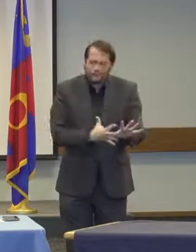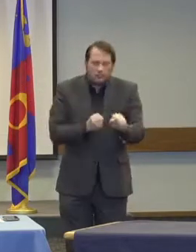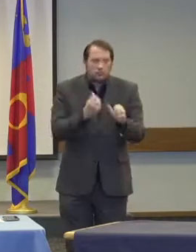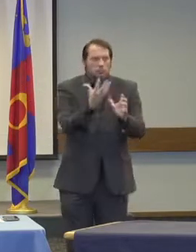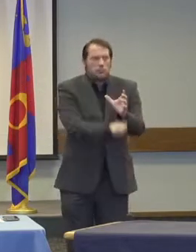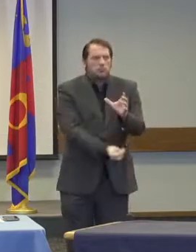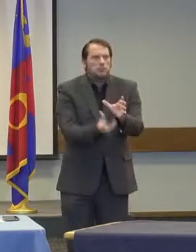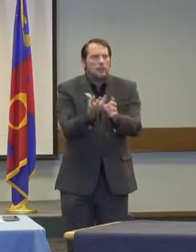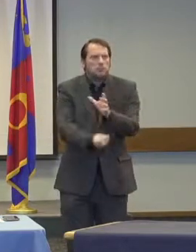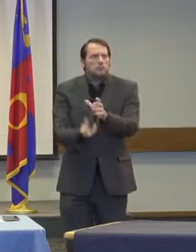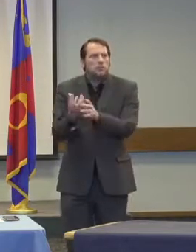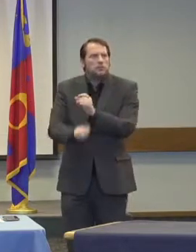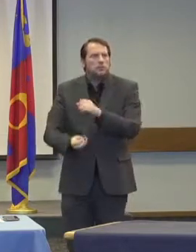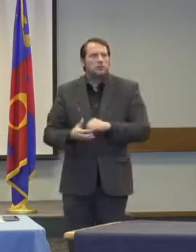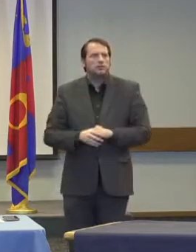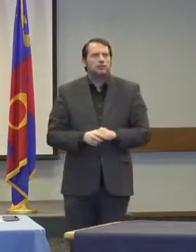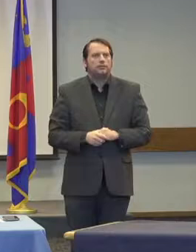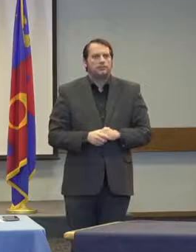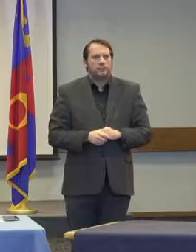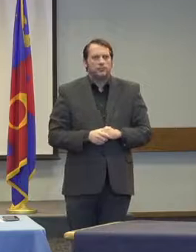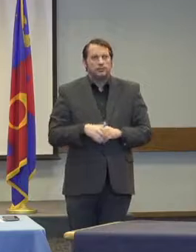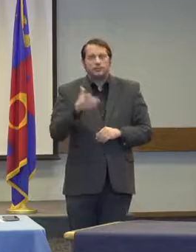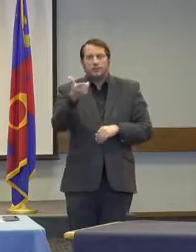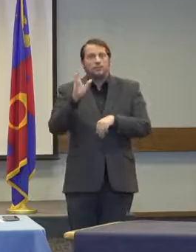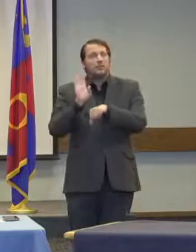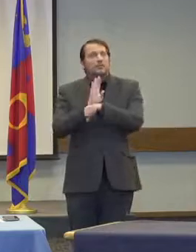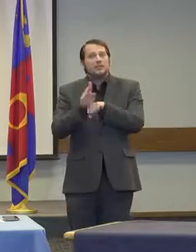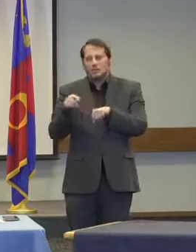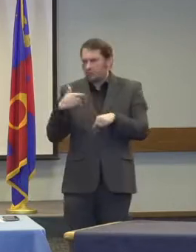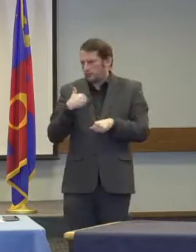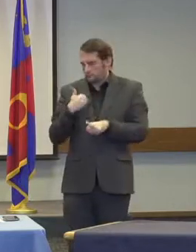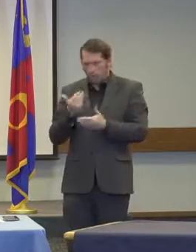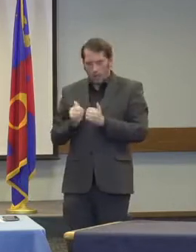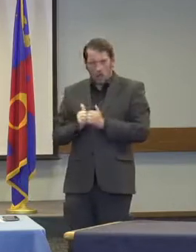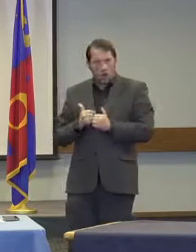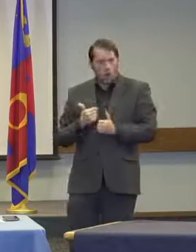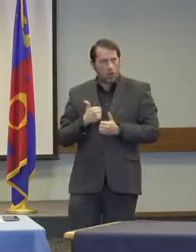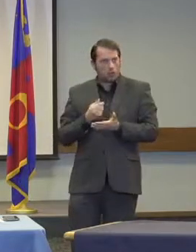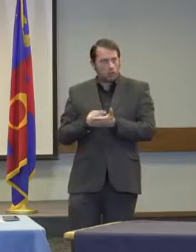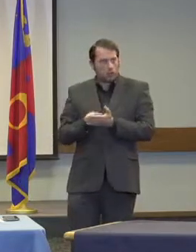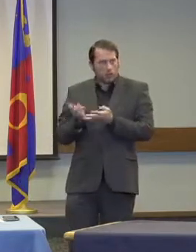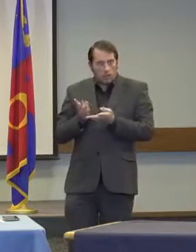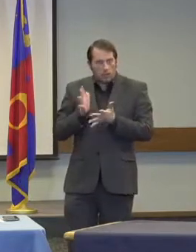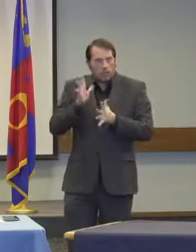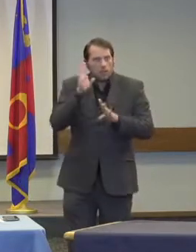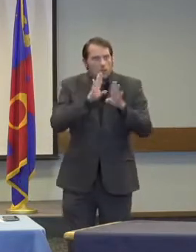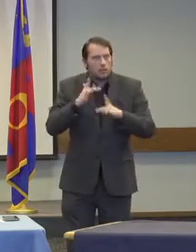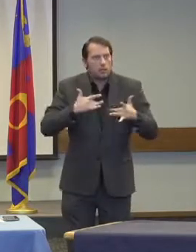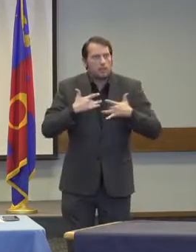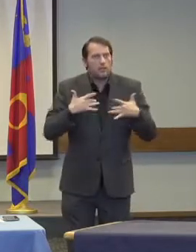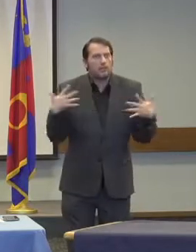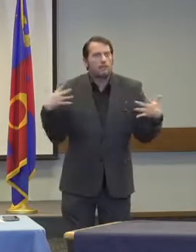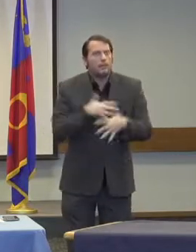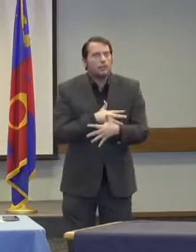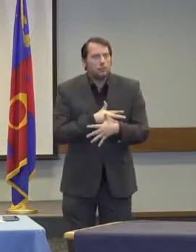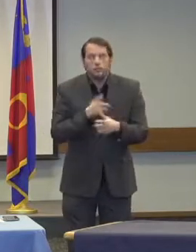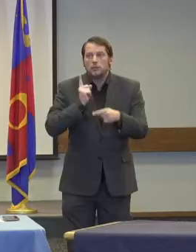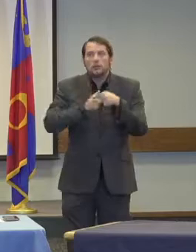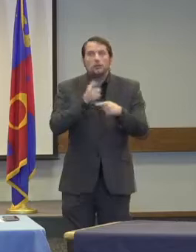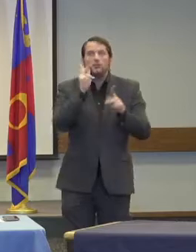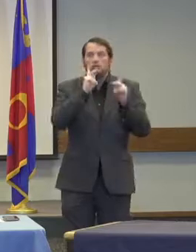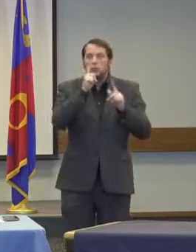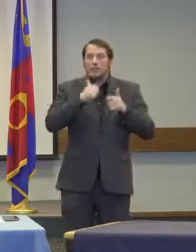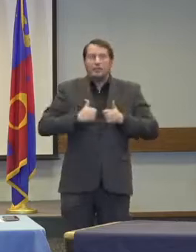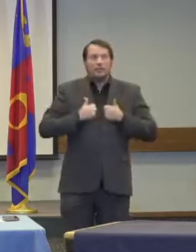businesses with cash flow fears, we have residents with cash flow fears. Everybody's worried about, if I'm not working or my business is